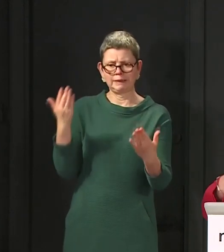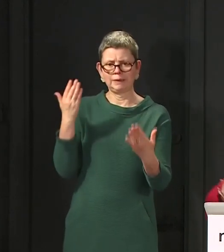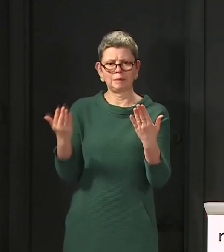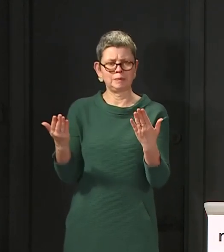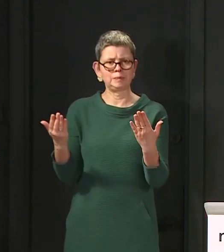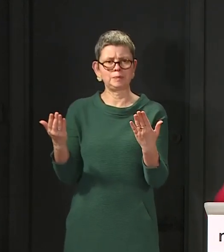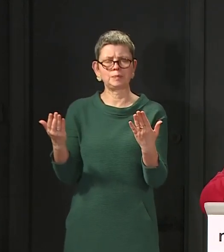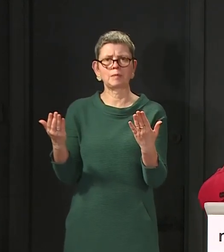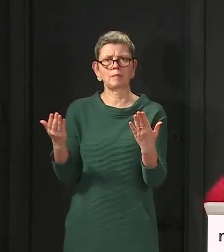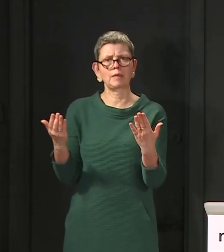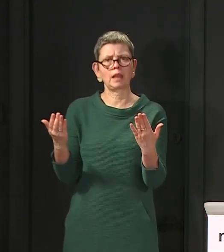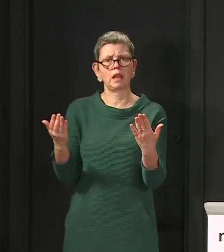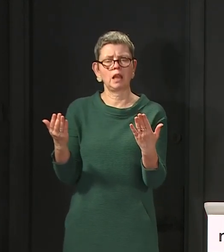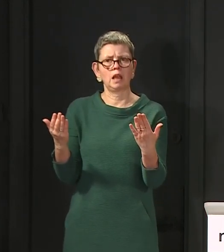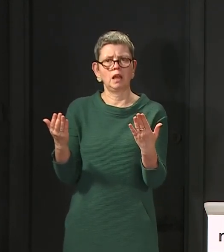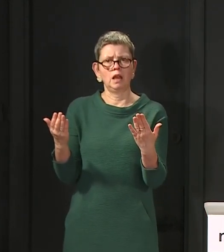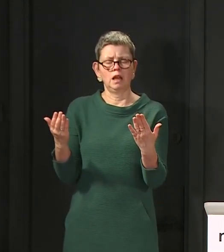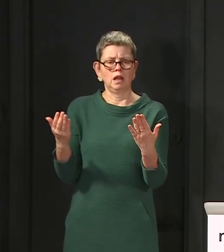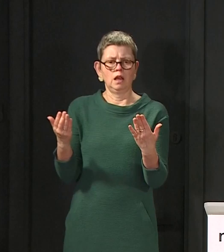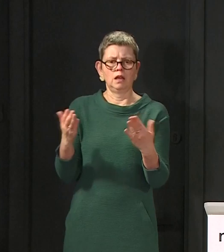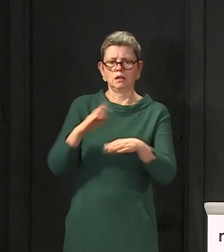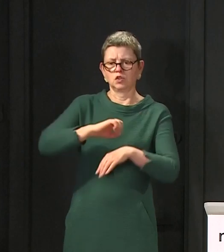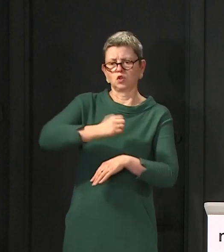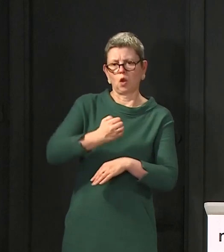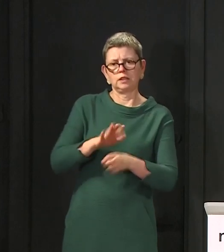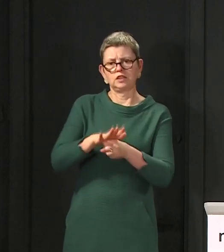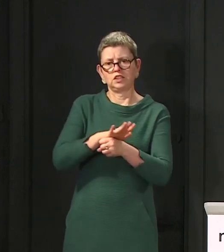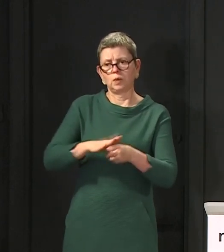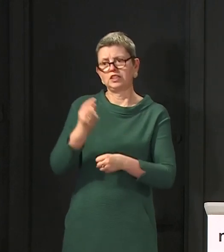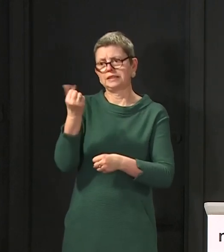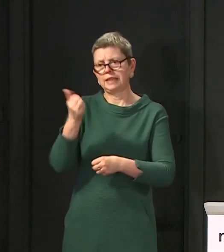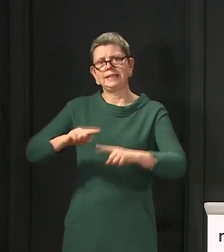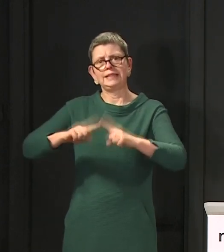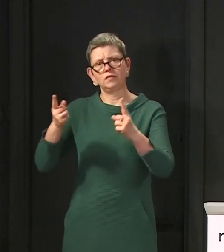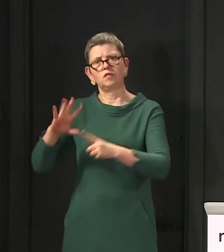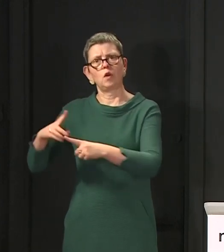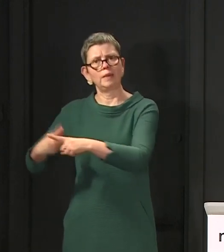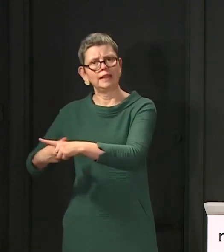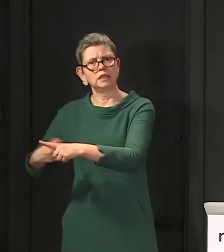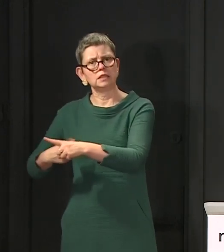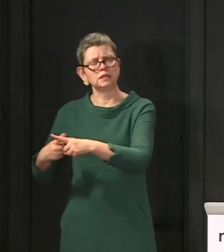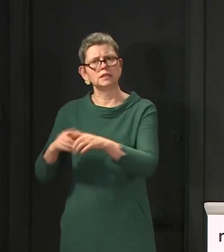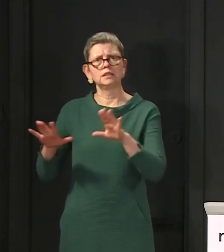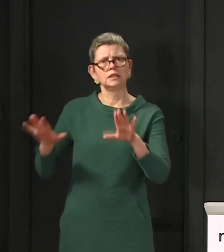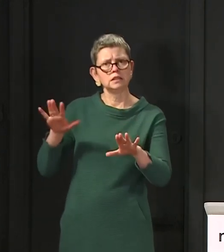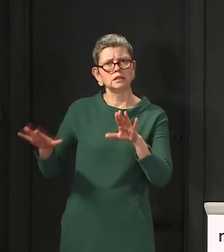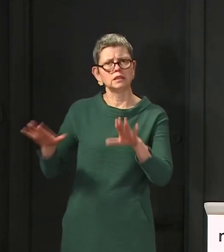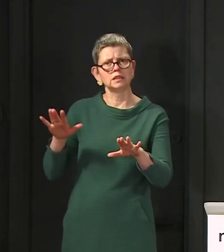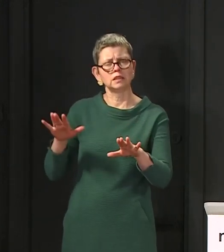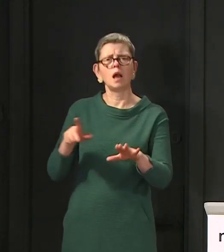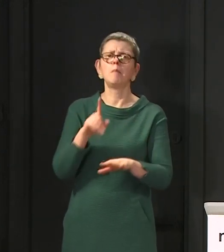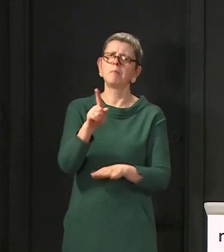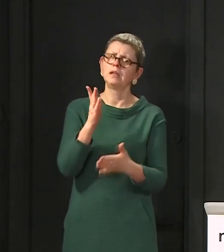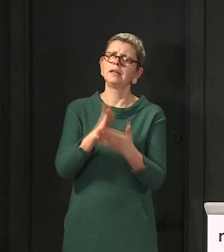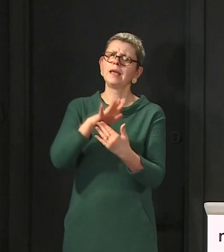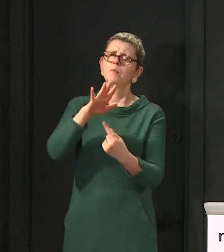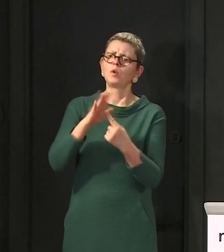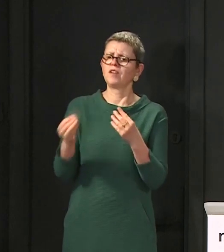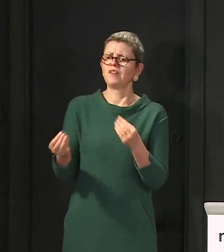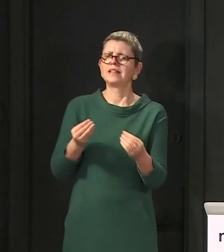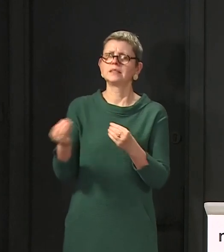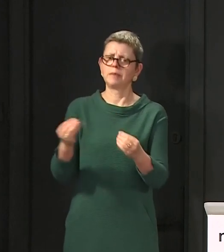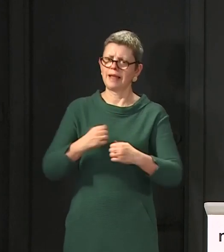might be moving at a slightly different pace. I think we all do accept that that needs to be, we need to have that flexibility. But